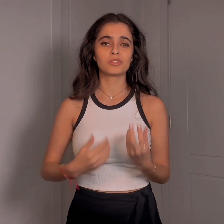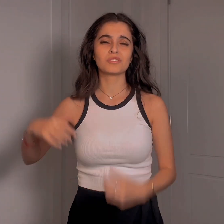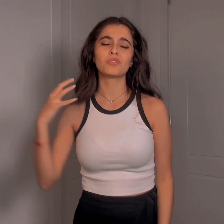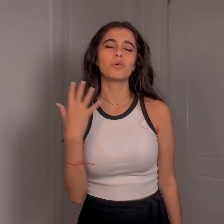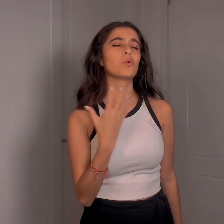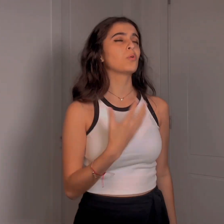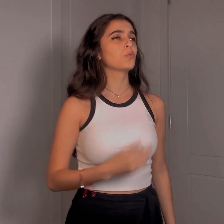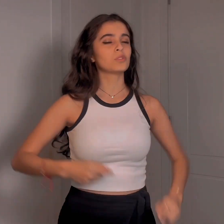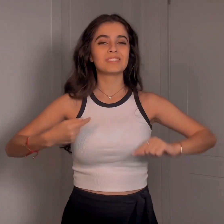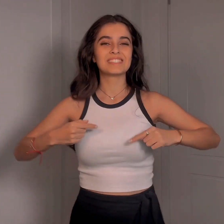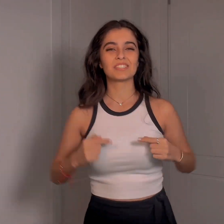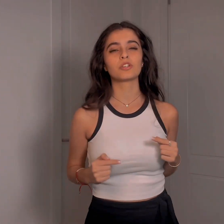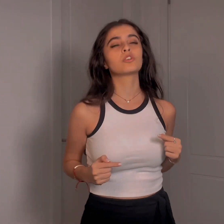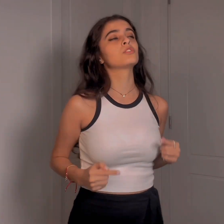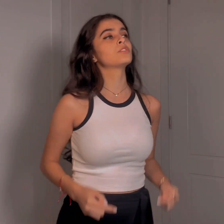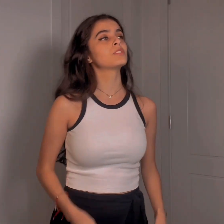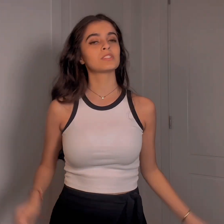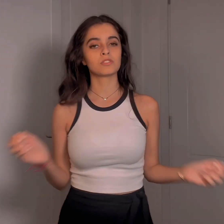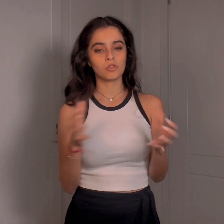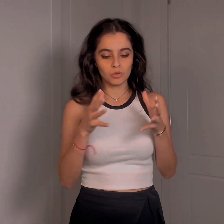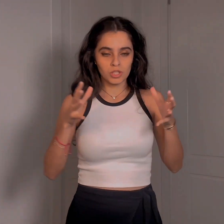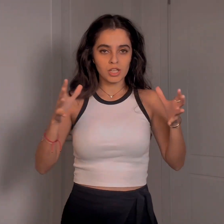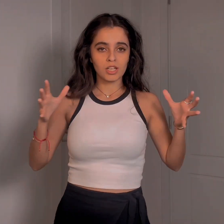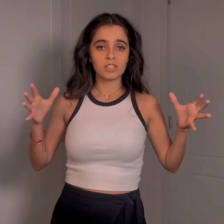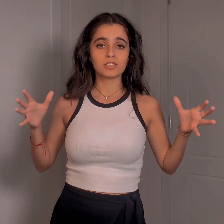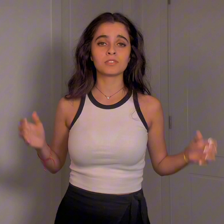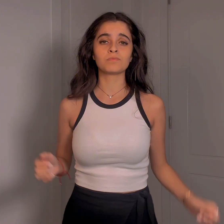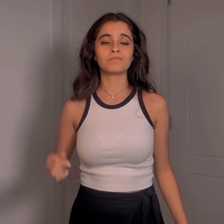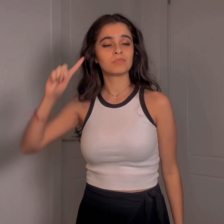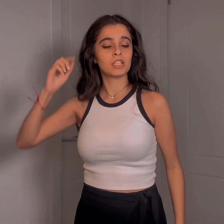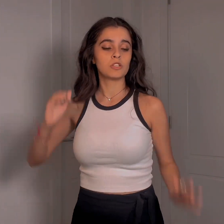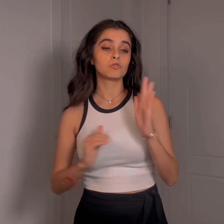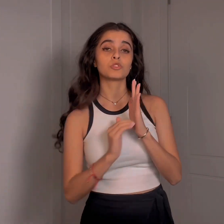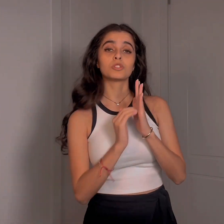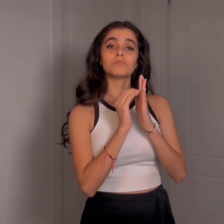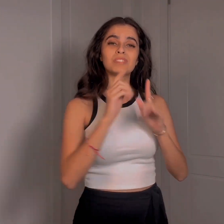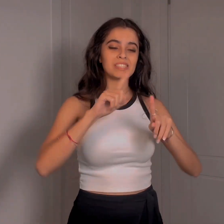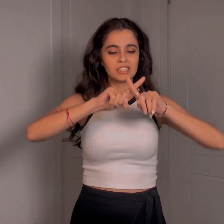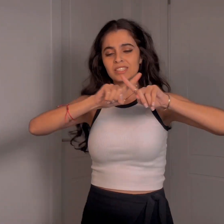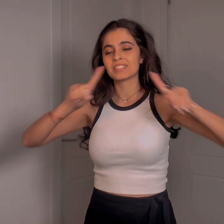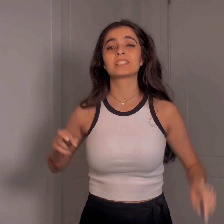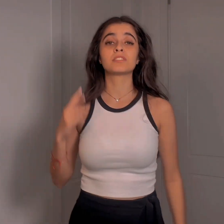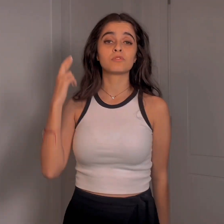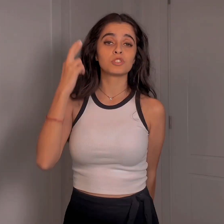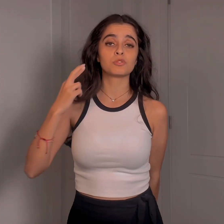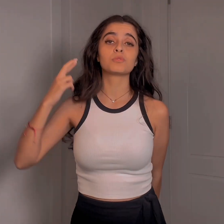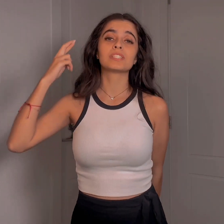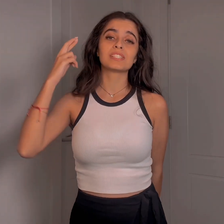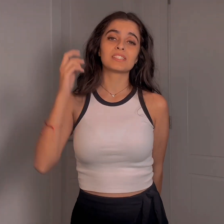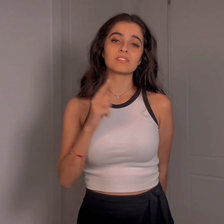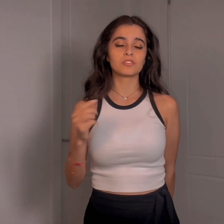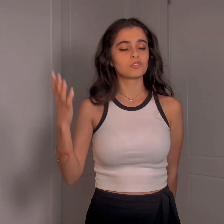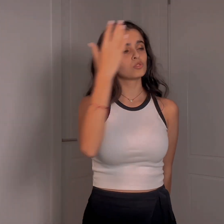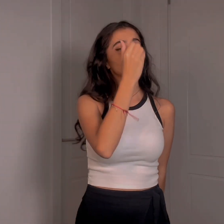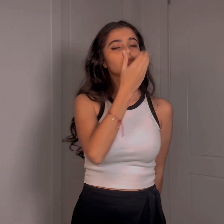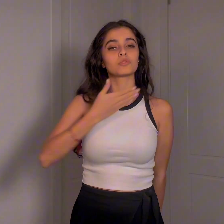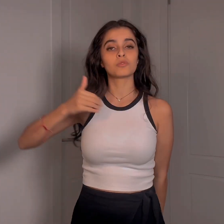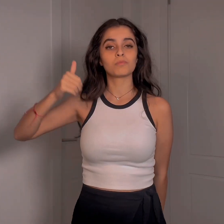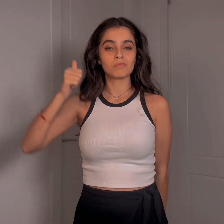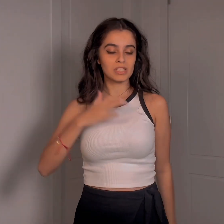embers. Oh, it hurts so hard. For a million different reasons, you took the best